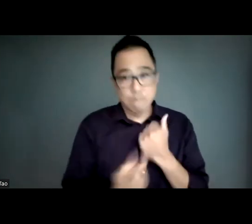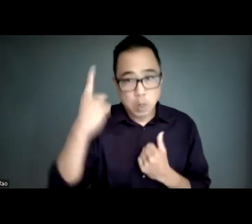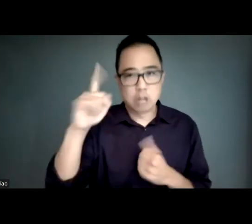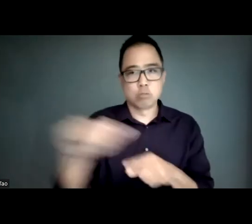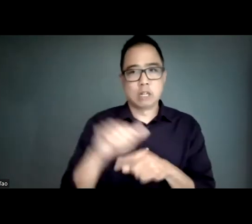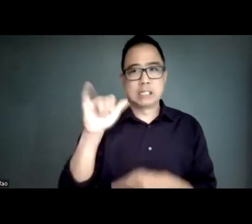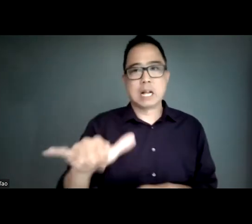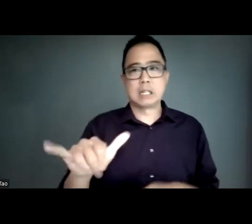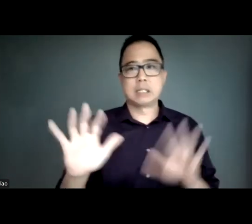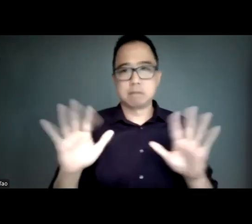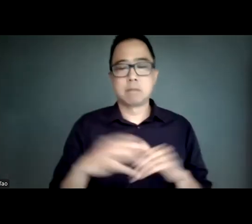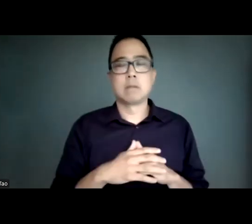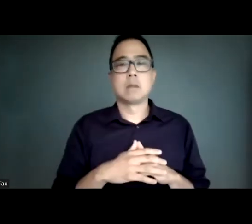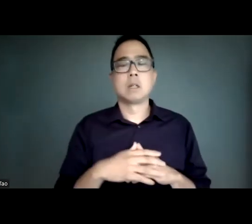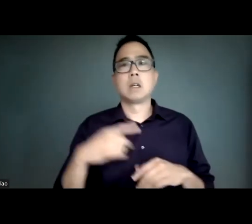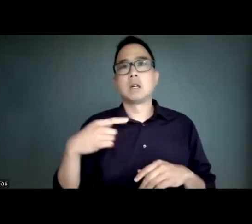is a courtesy.